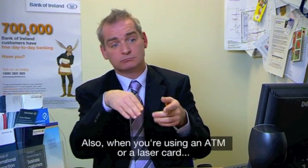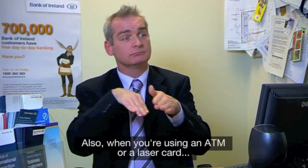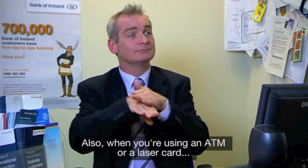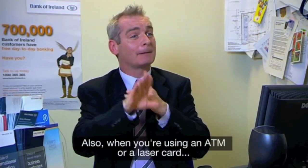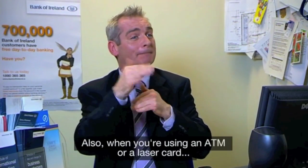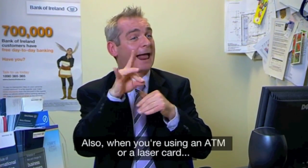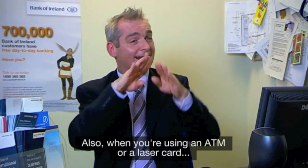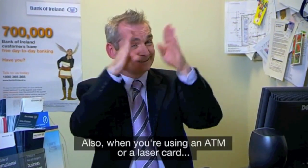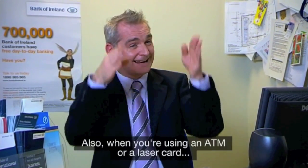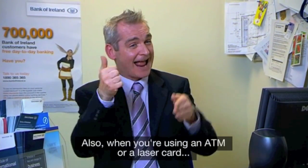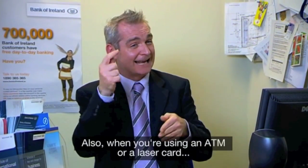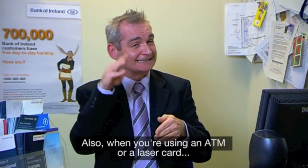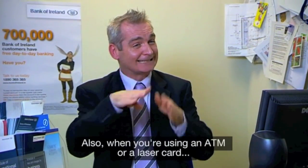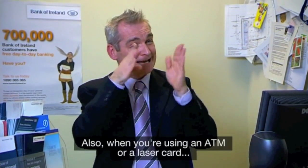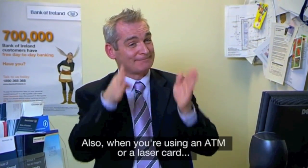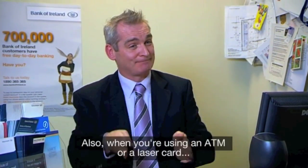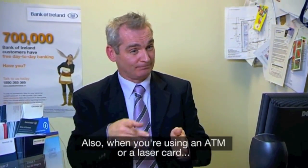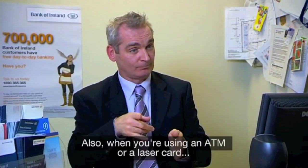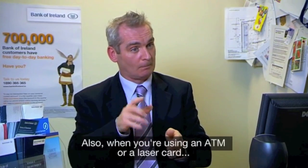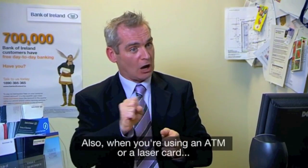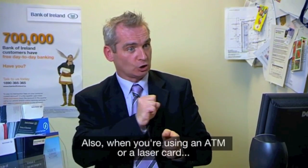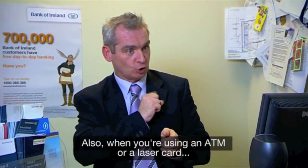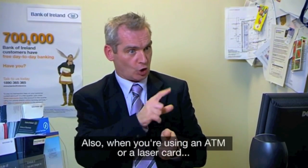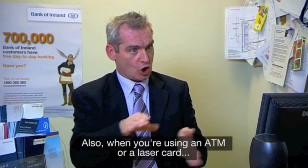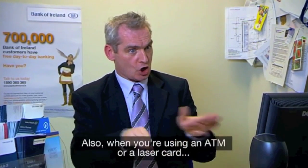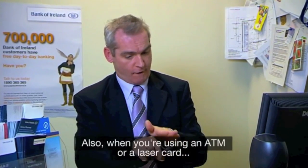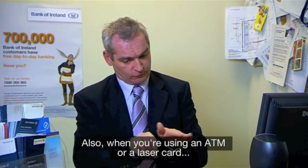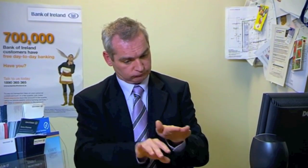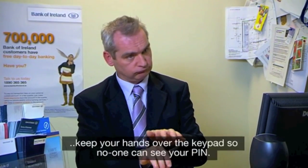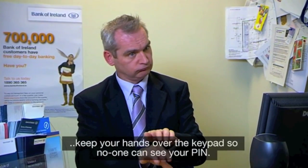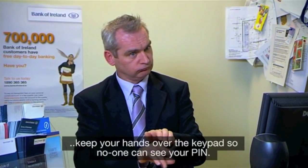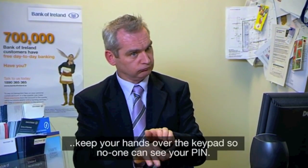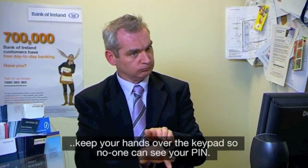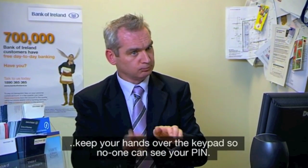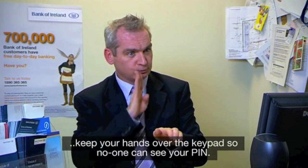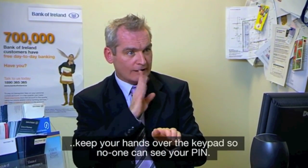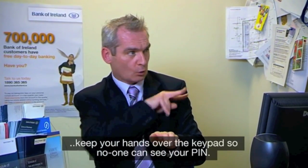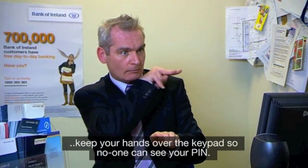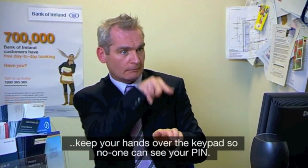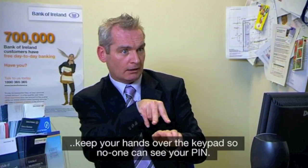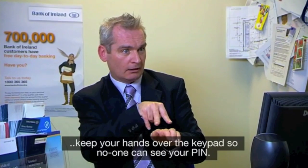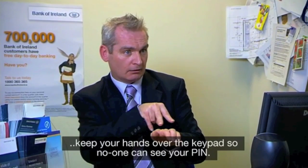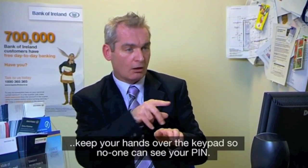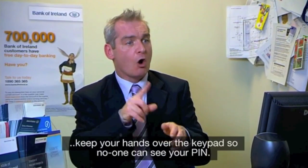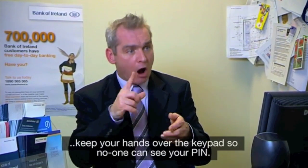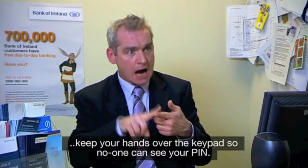Also, when you're using an ATM or a laser card, keep your hands over the keypad so no one can see your